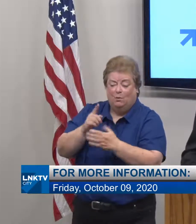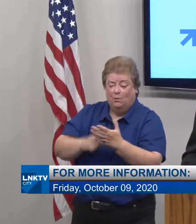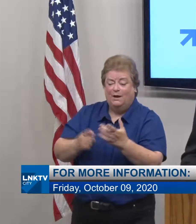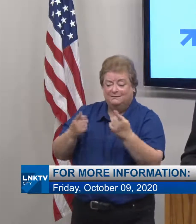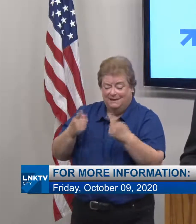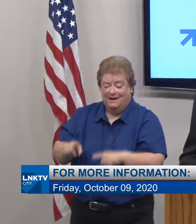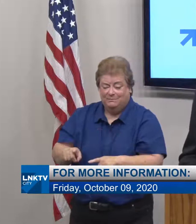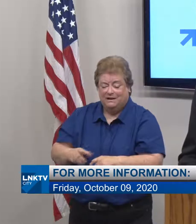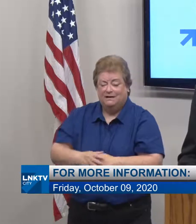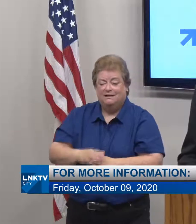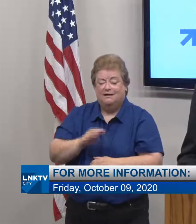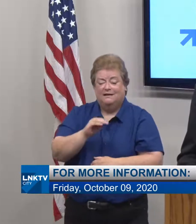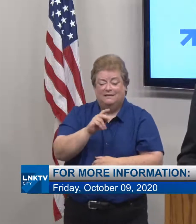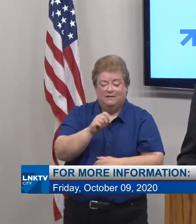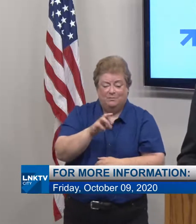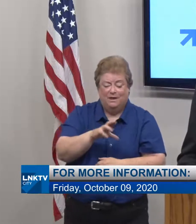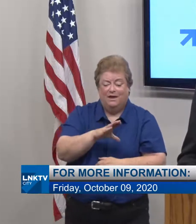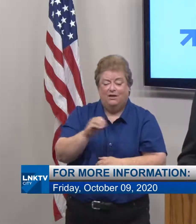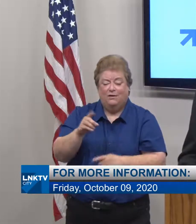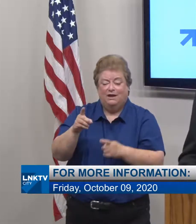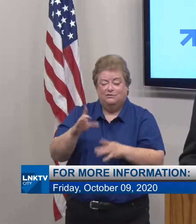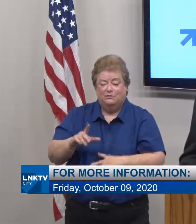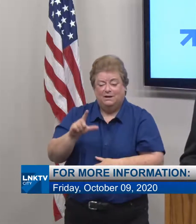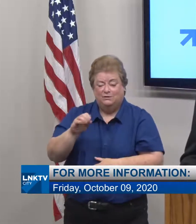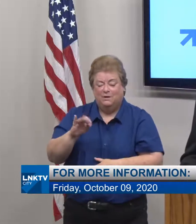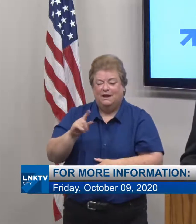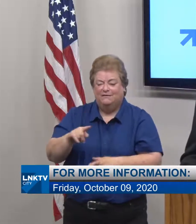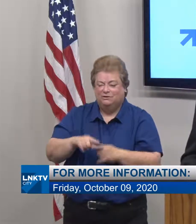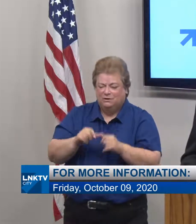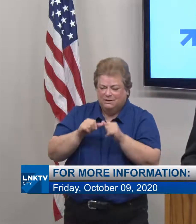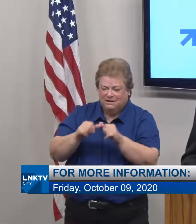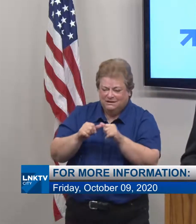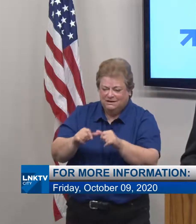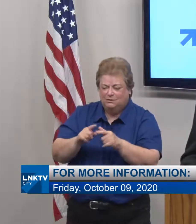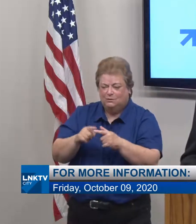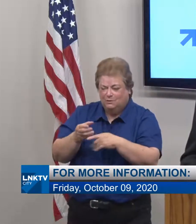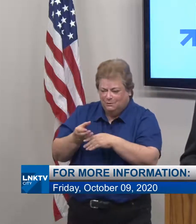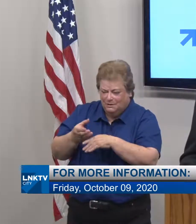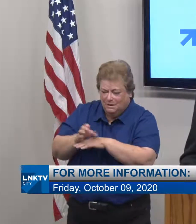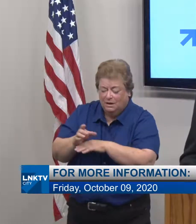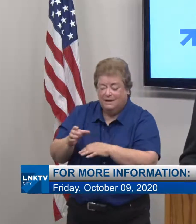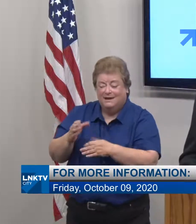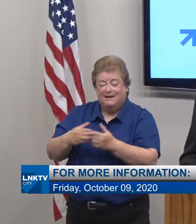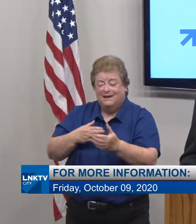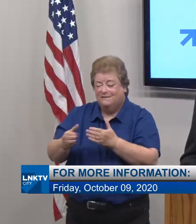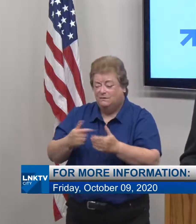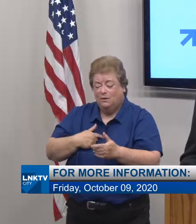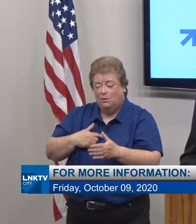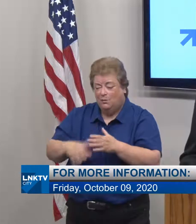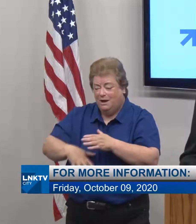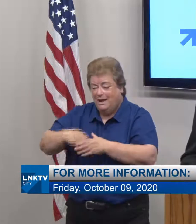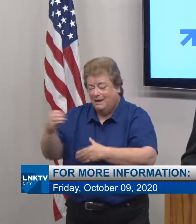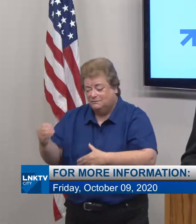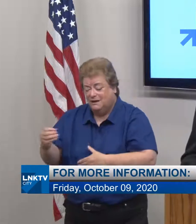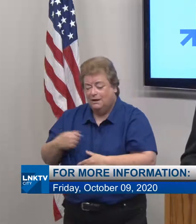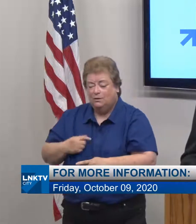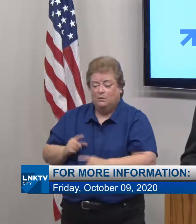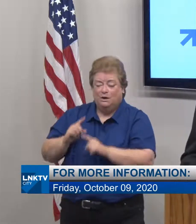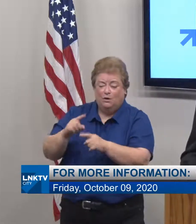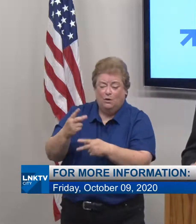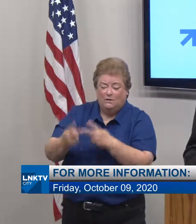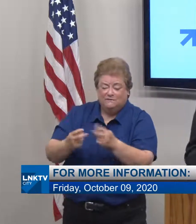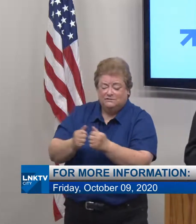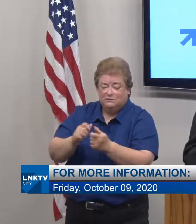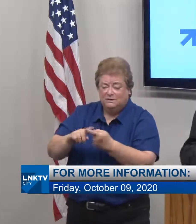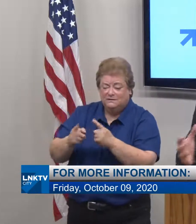and Director Lopez, we have to just continue to reinforce that even if we're outdoors, even we're at friends' house, even